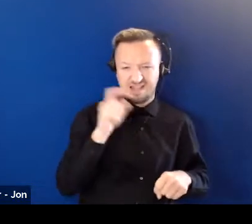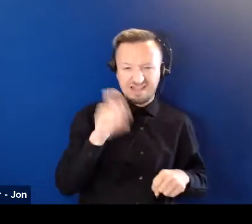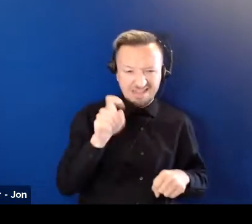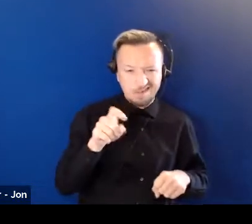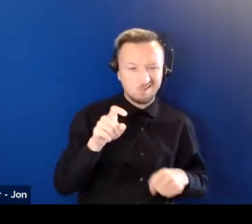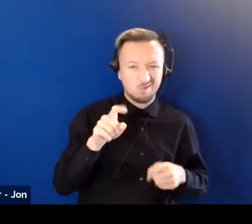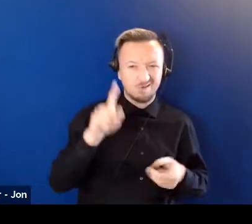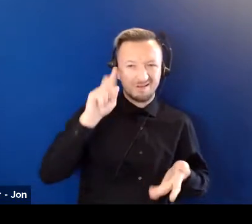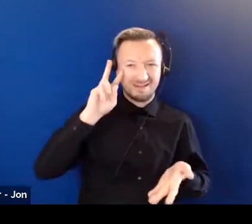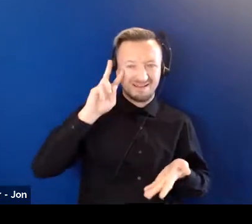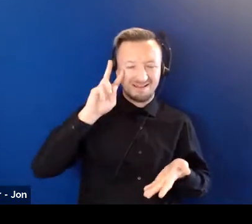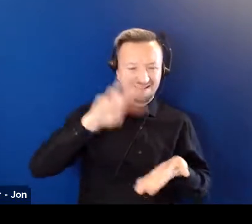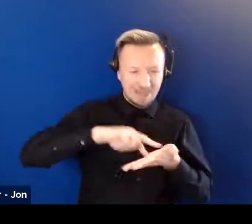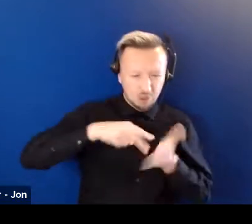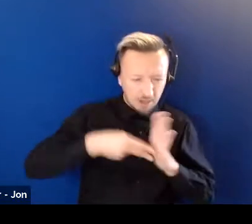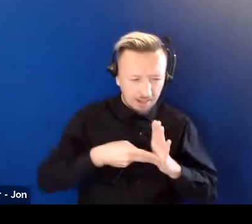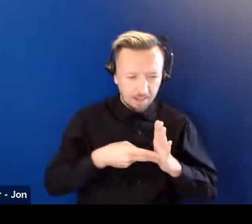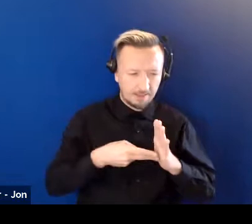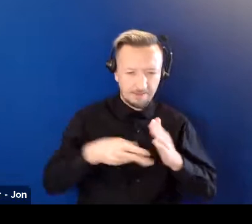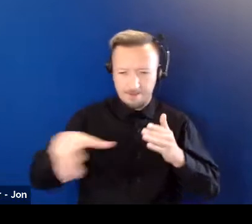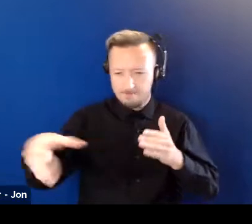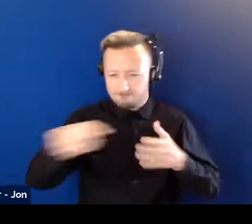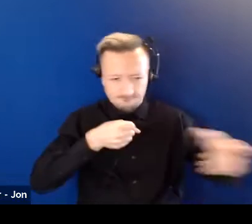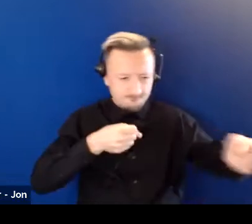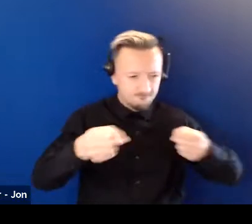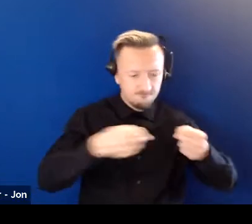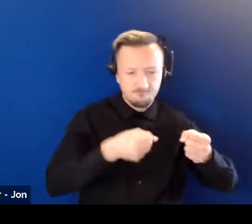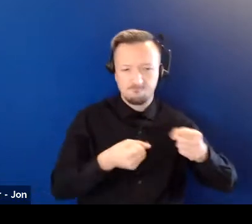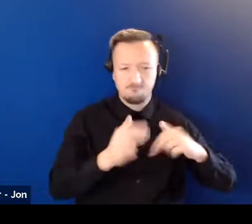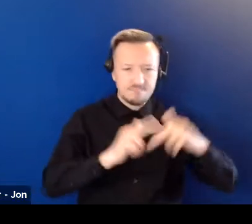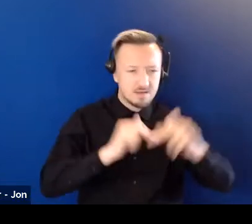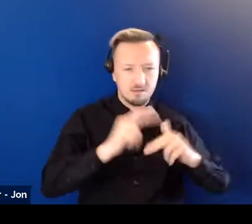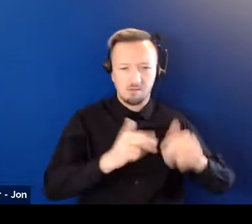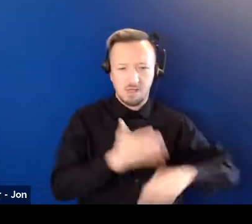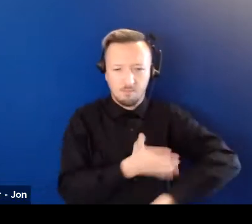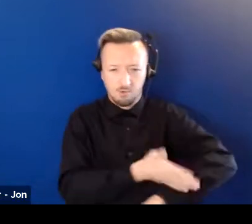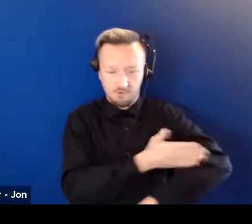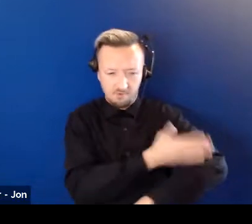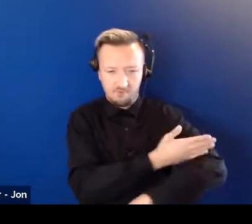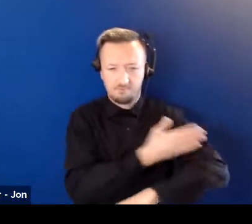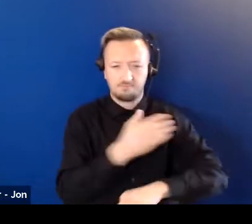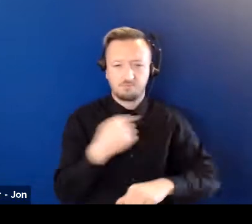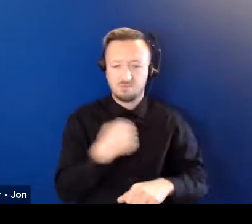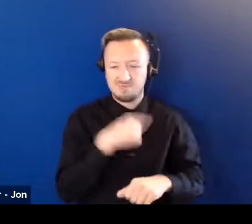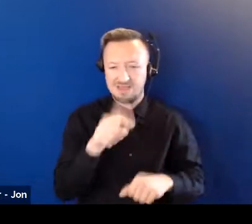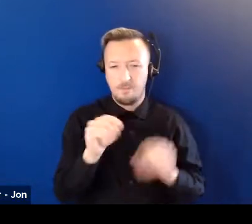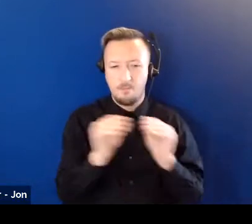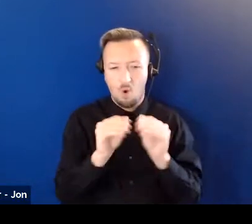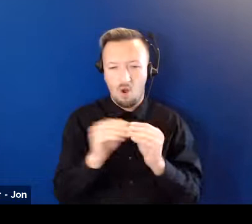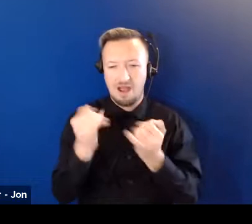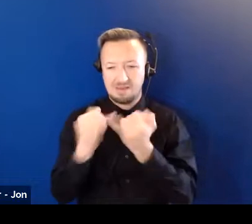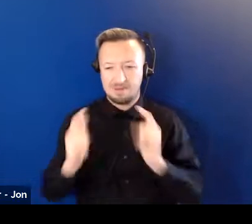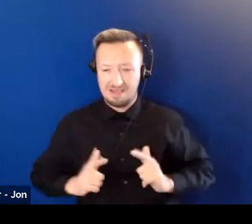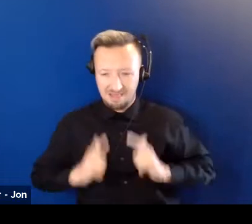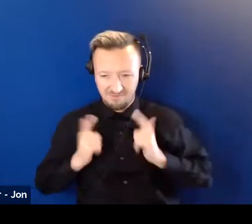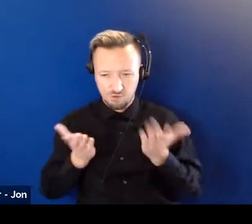building our infrastructure, knowing that we were going to need to bring some new independent living service members onto our staff, and then